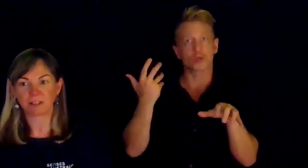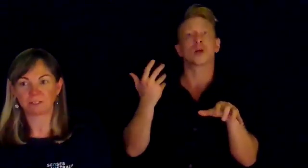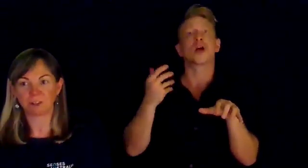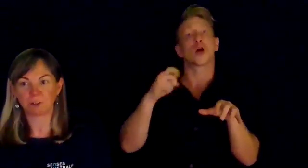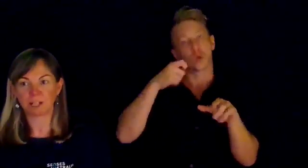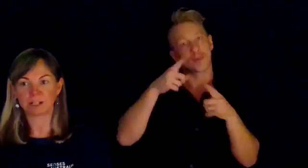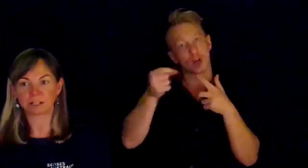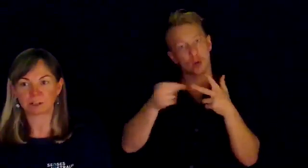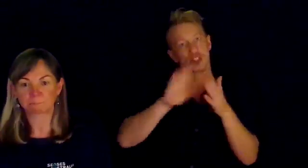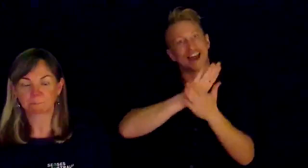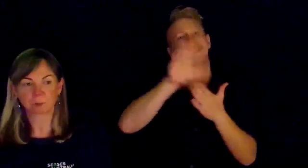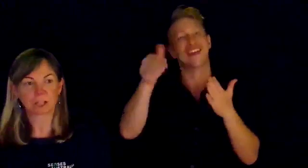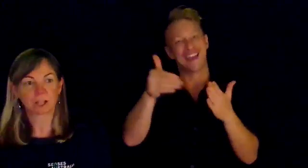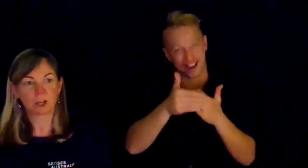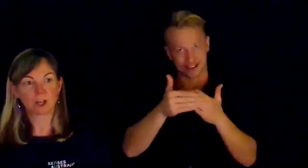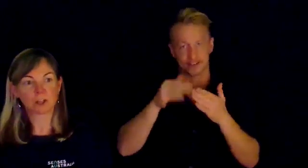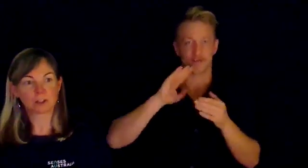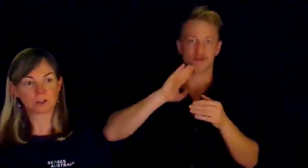like that at the very end.